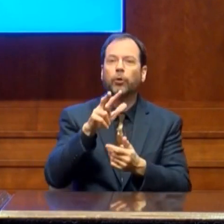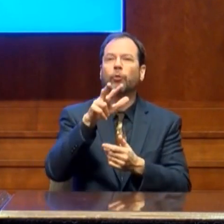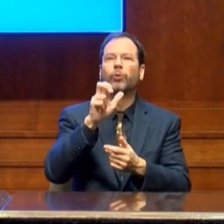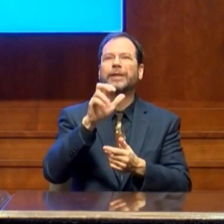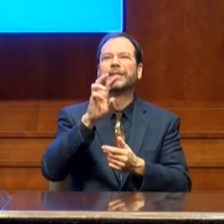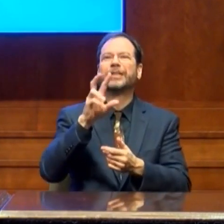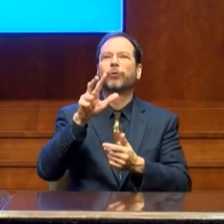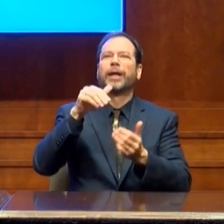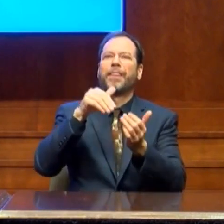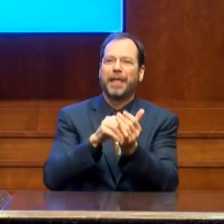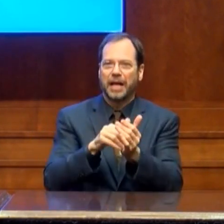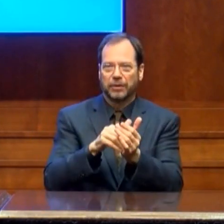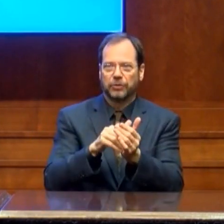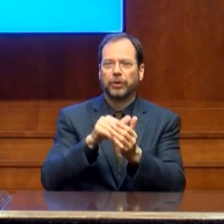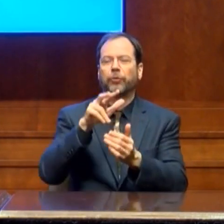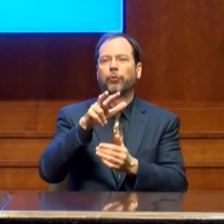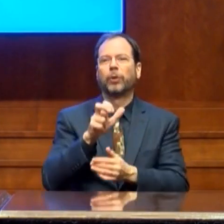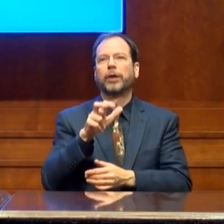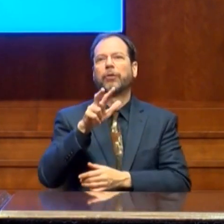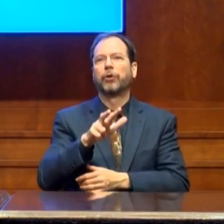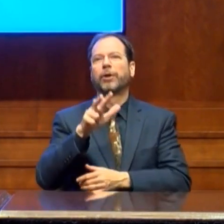been